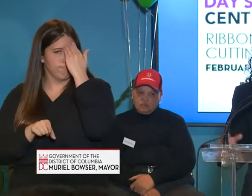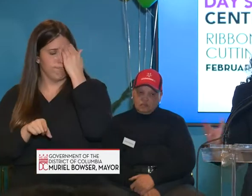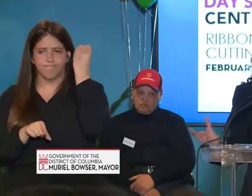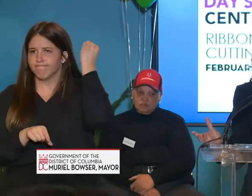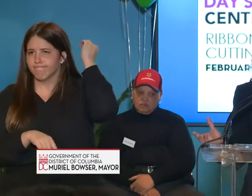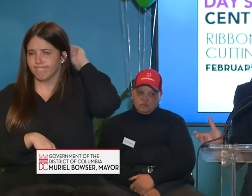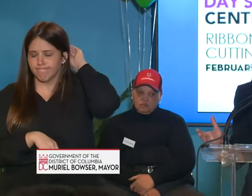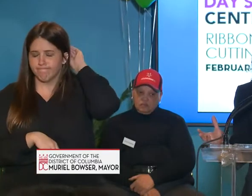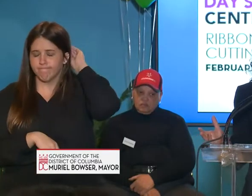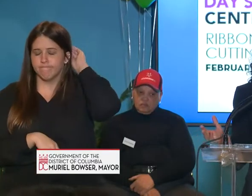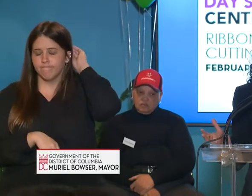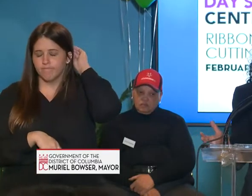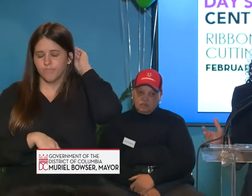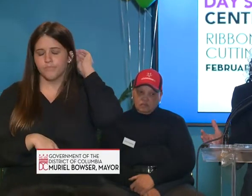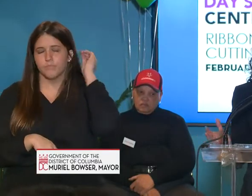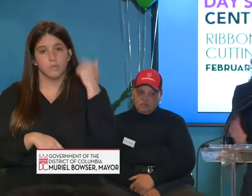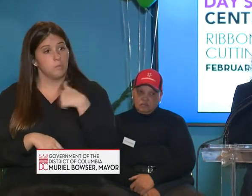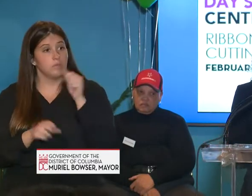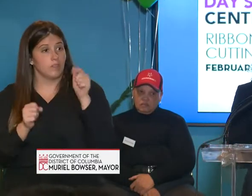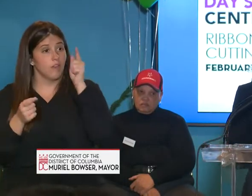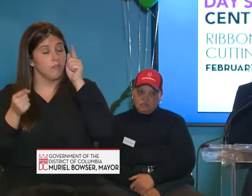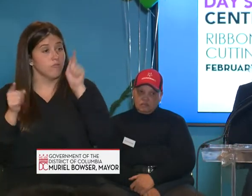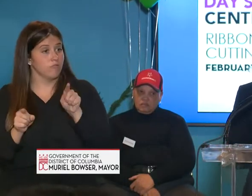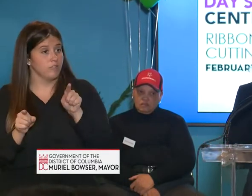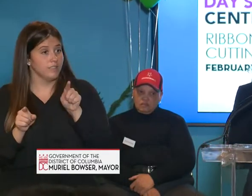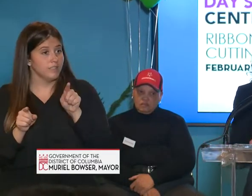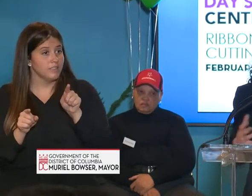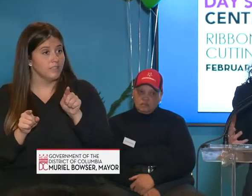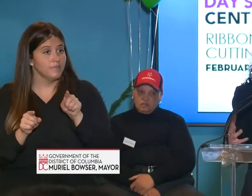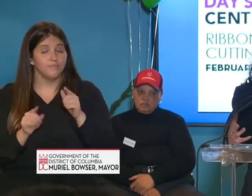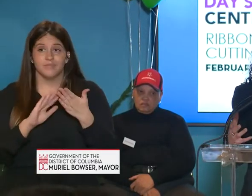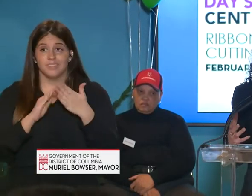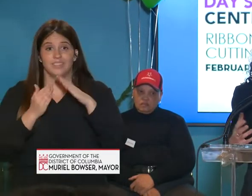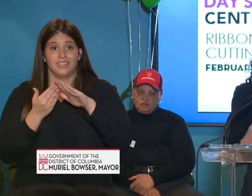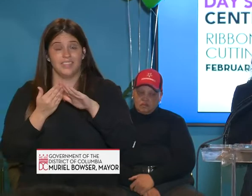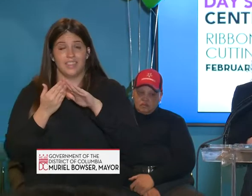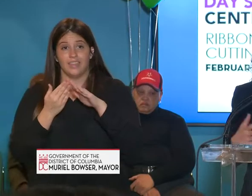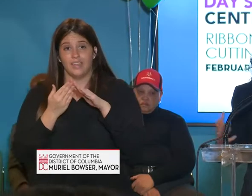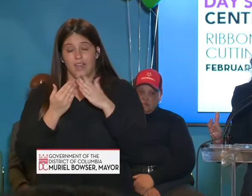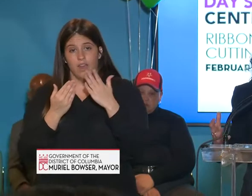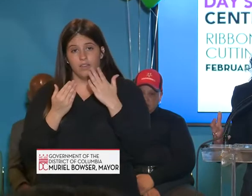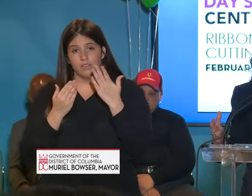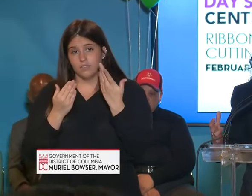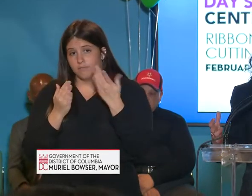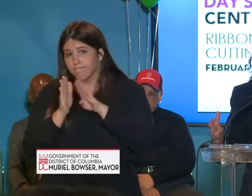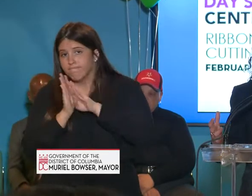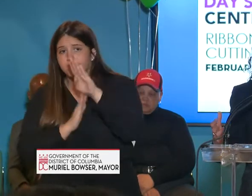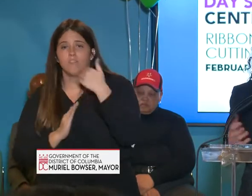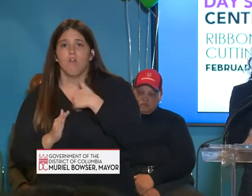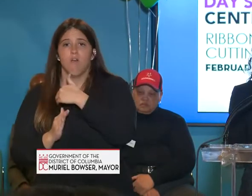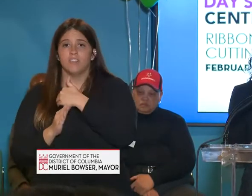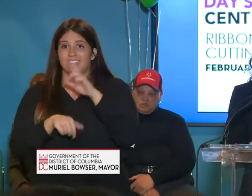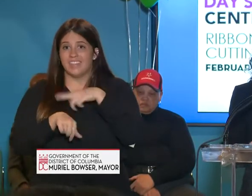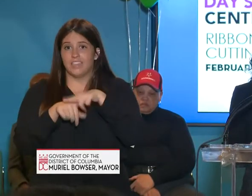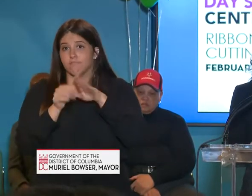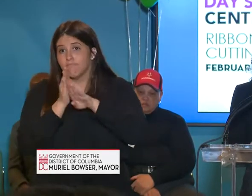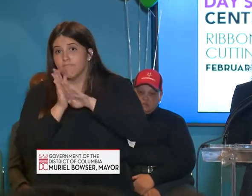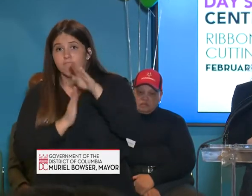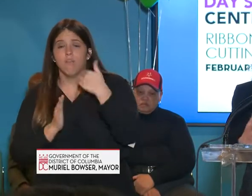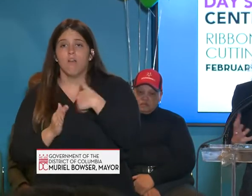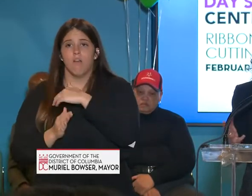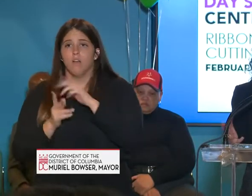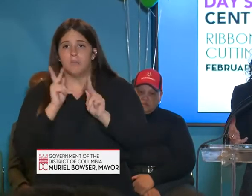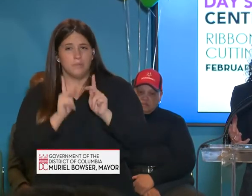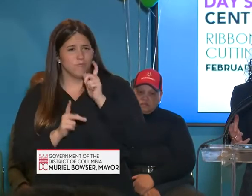that we all can agree with the sentiment that in a city as prosperous as ours, and a nation as prosperous as ours, people should not